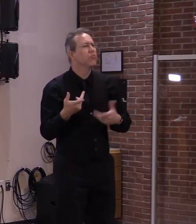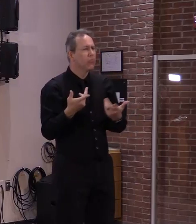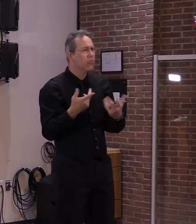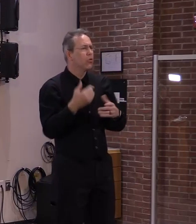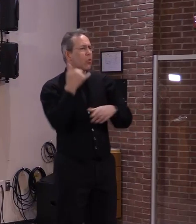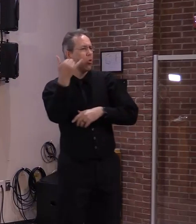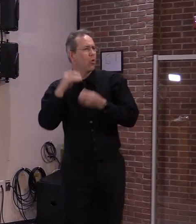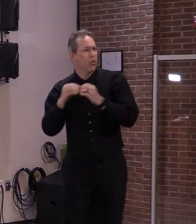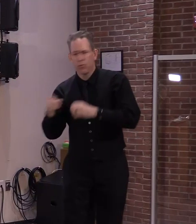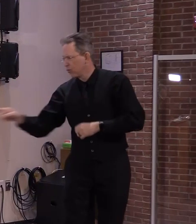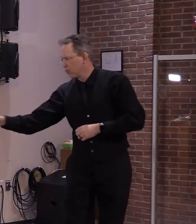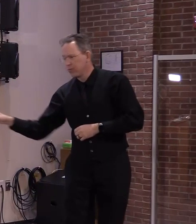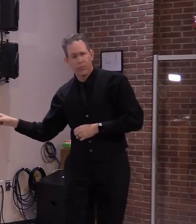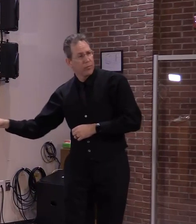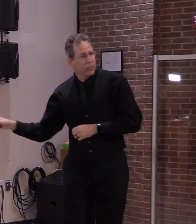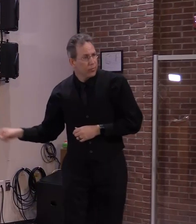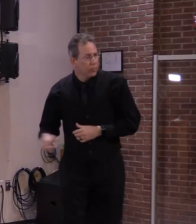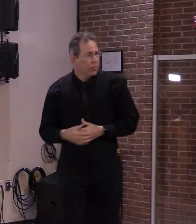855-722-7878. One more time,